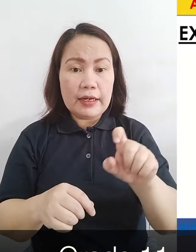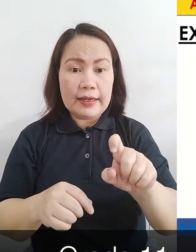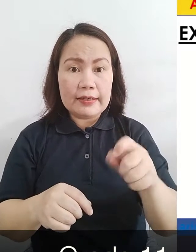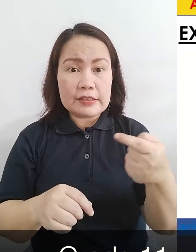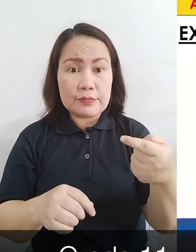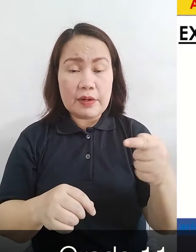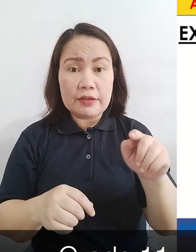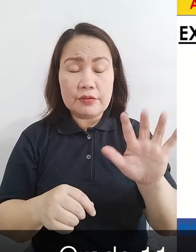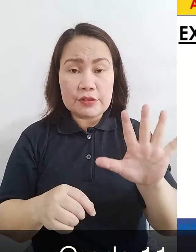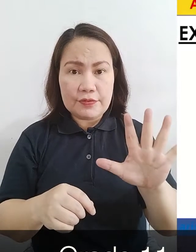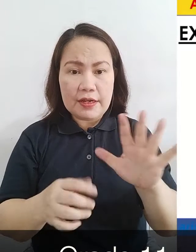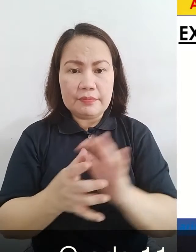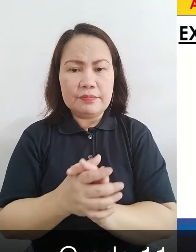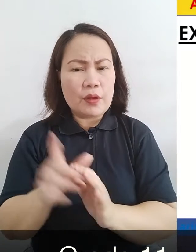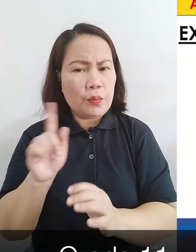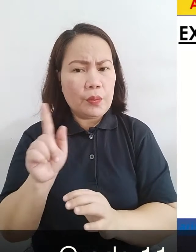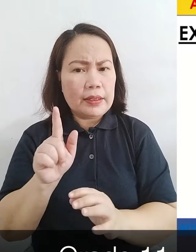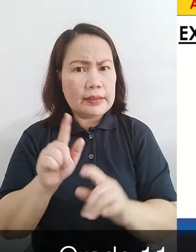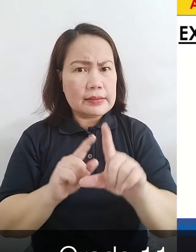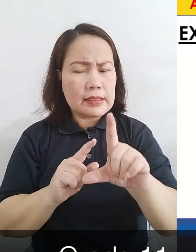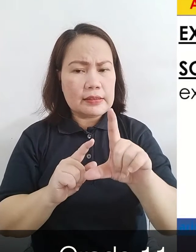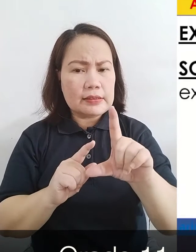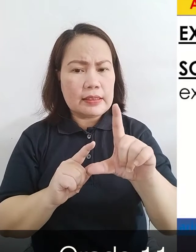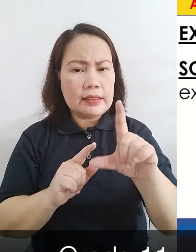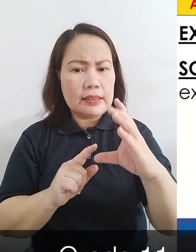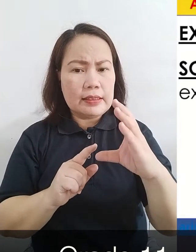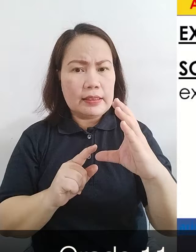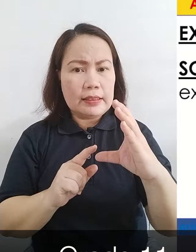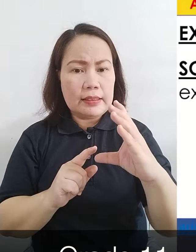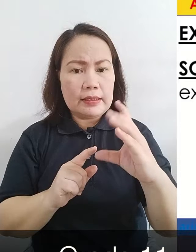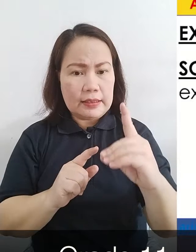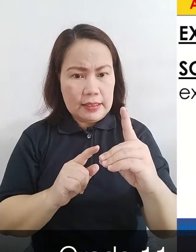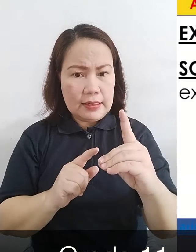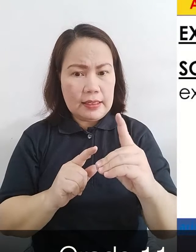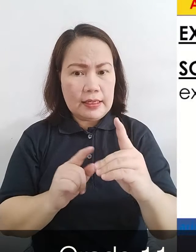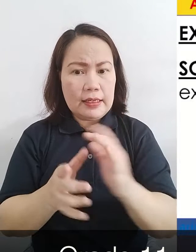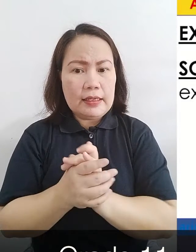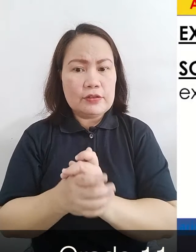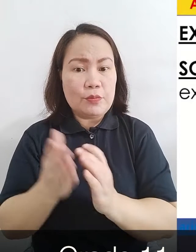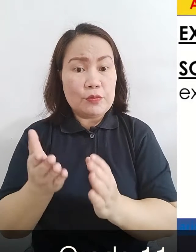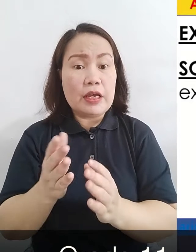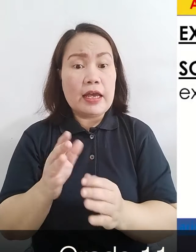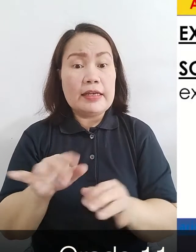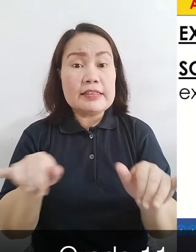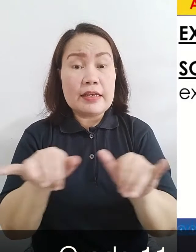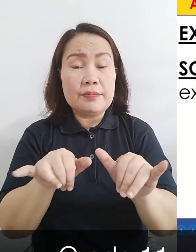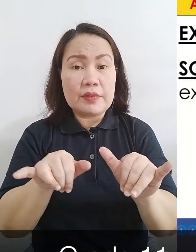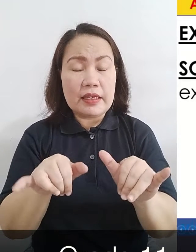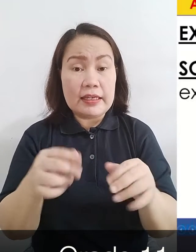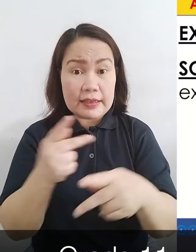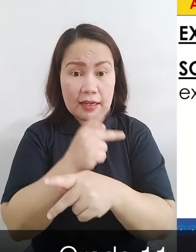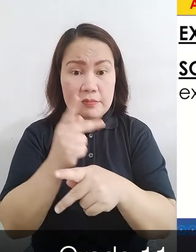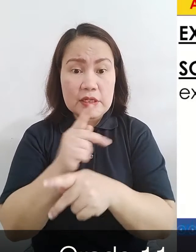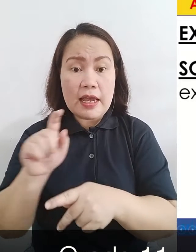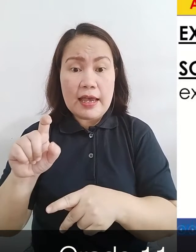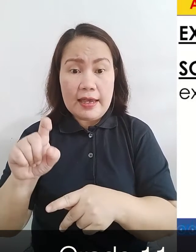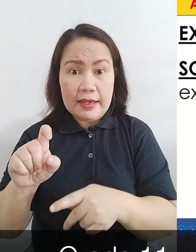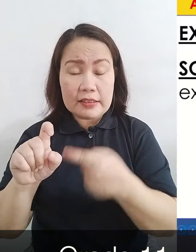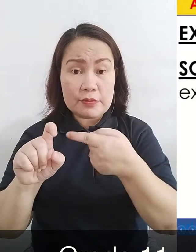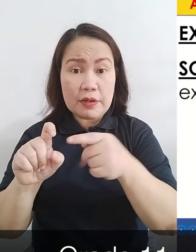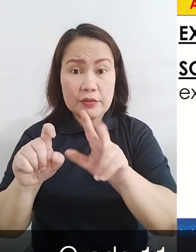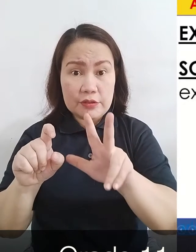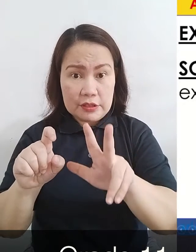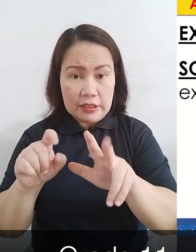ang LCD dyan? So the LCD is x minus 3 and x